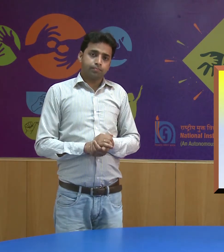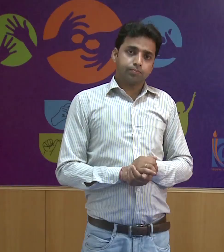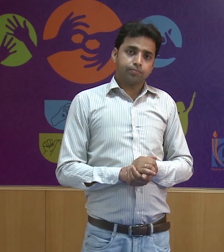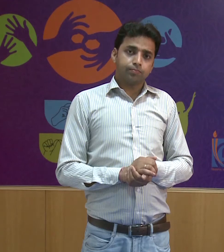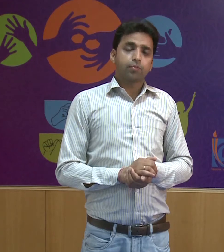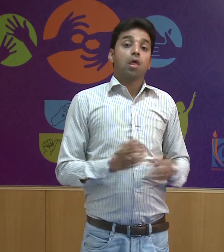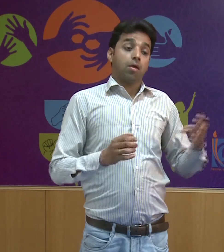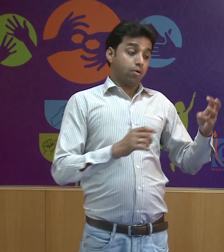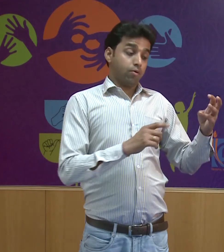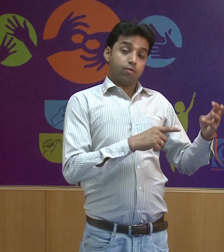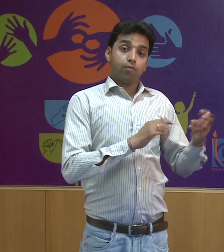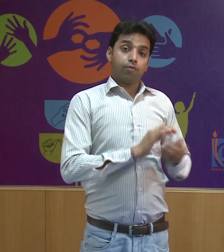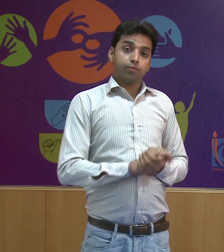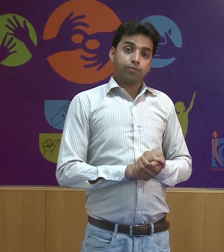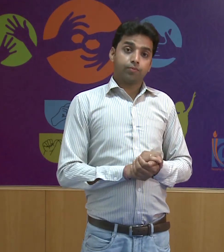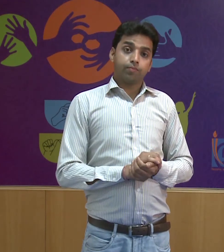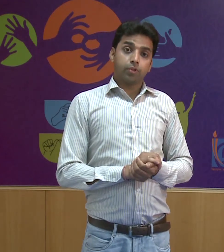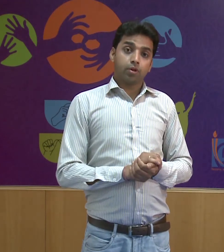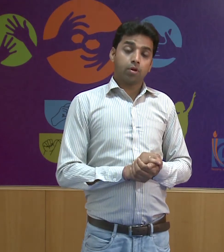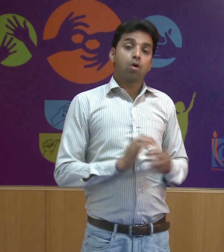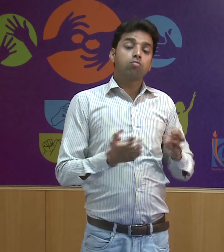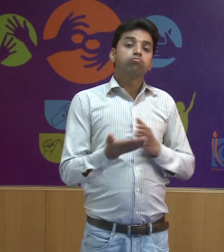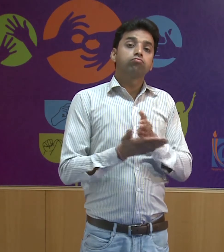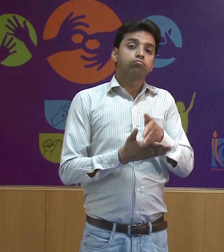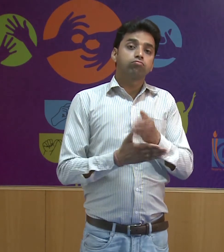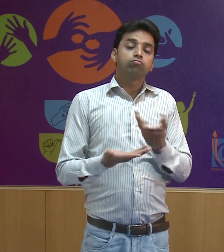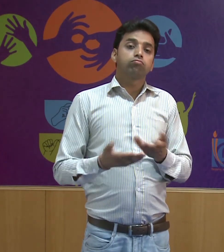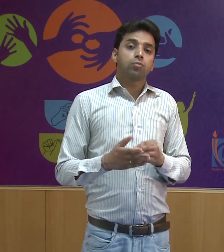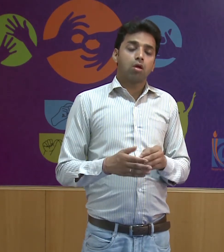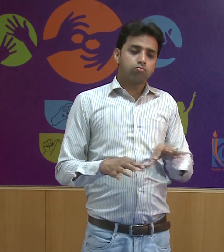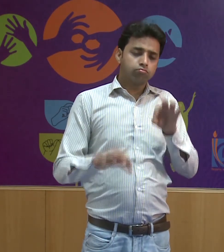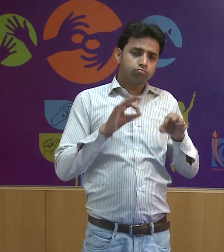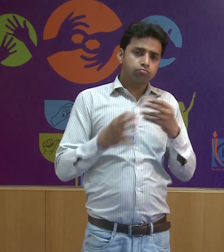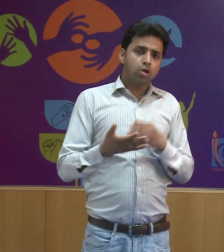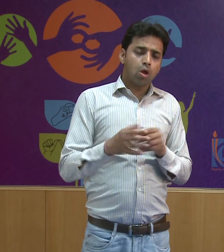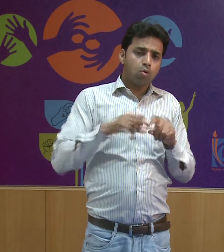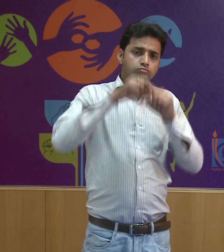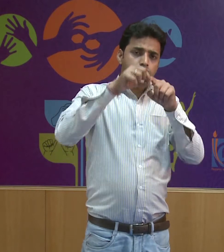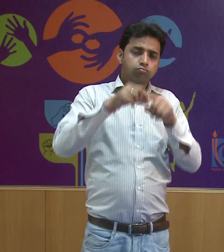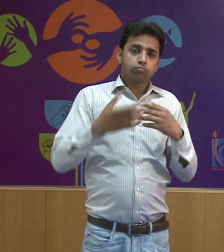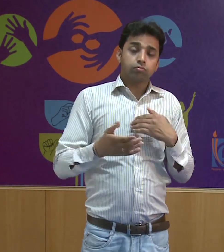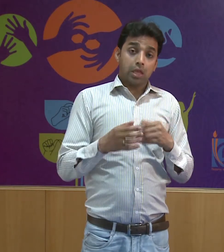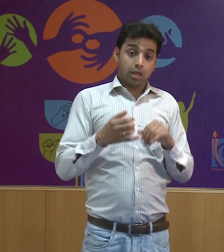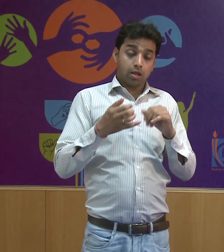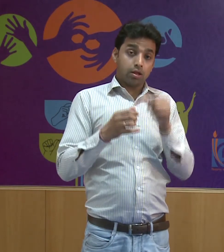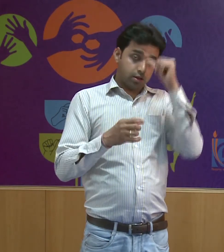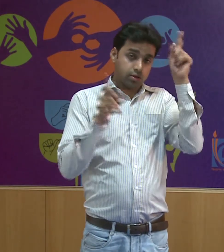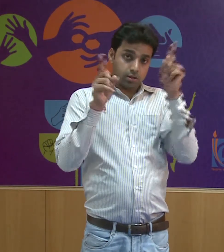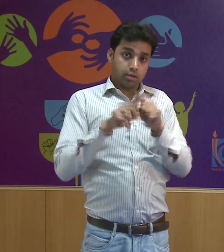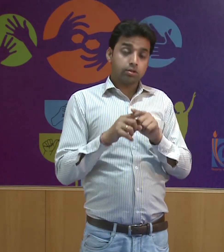Number 4. The fourth way in which the quality of Rashtriya Madhyamik Shiksha Abhiyan can be improved